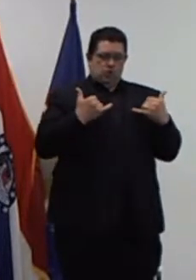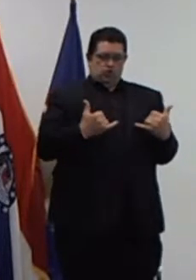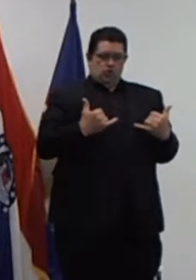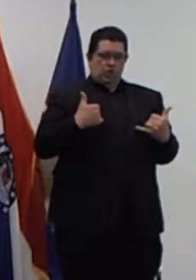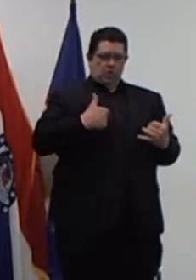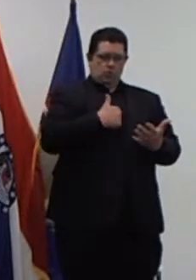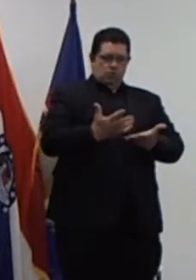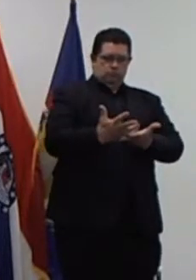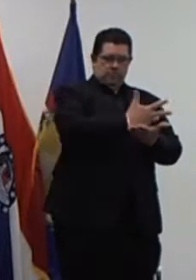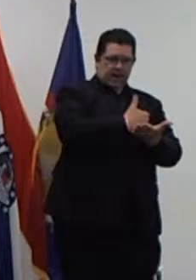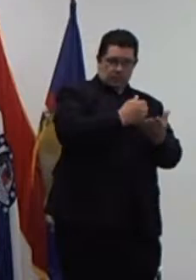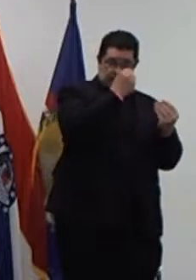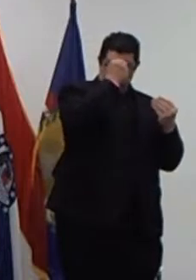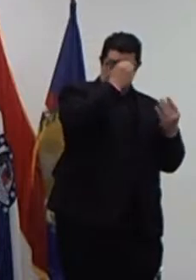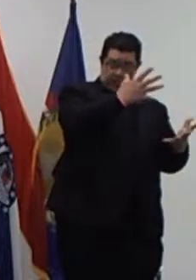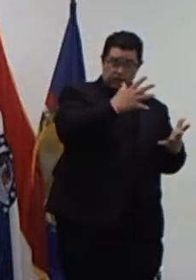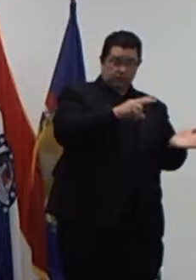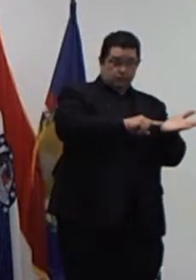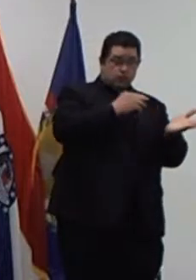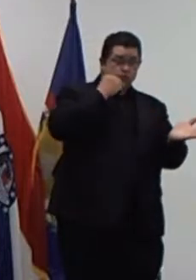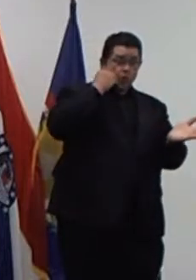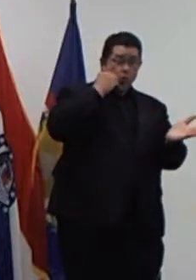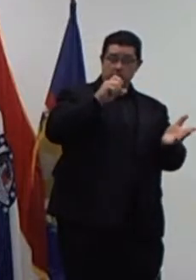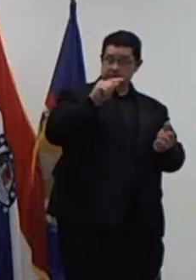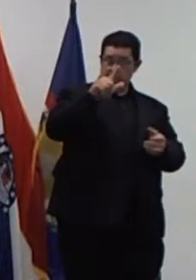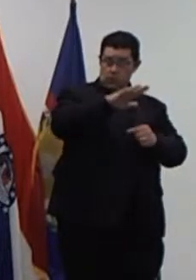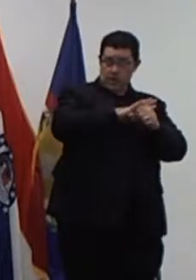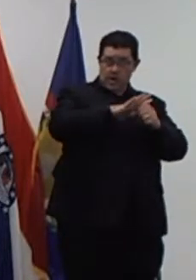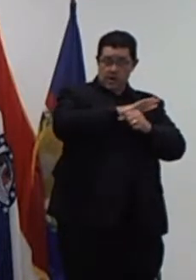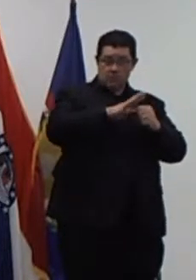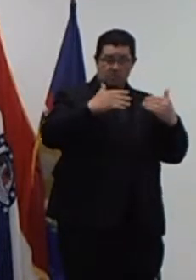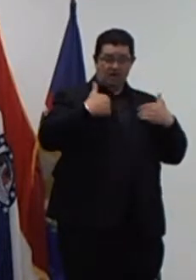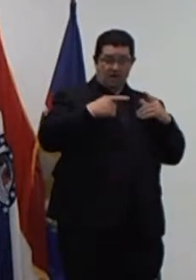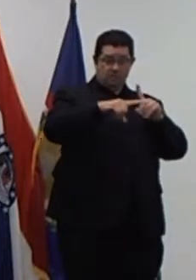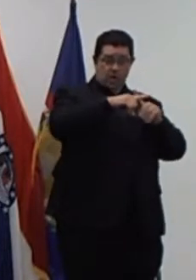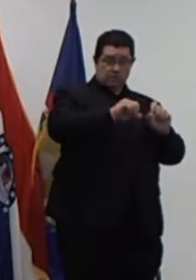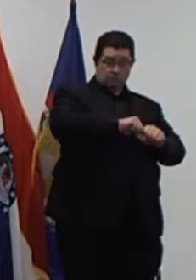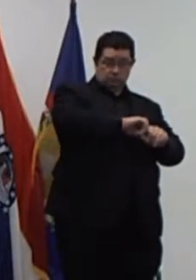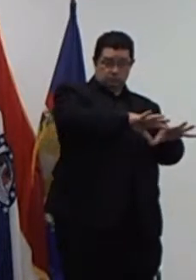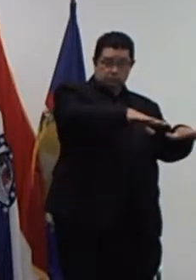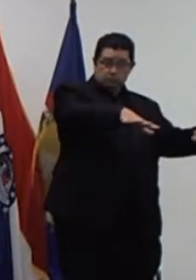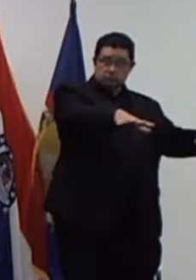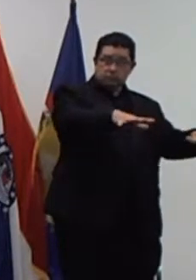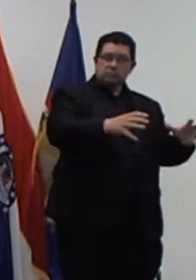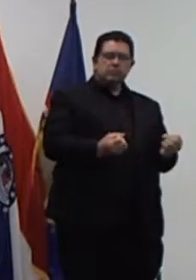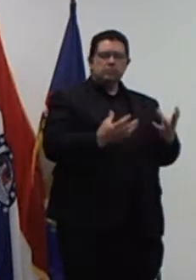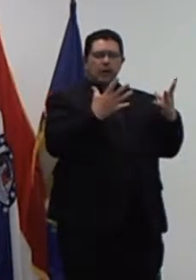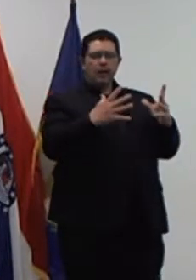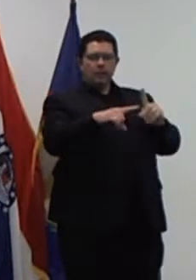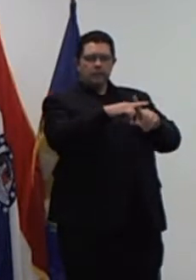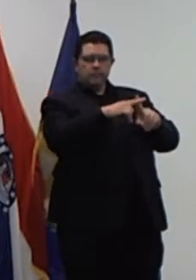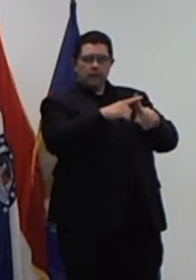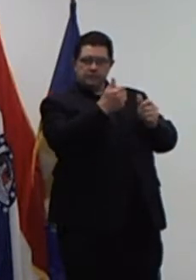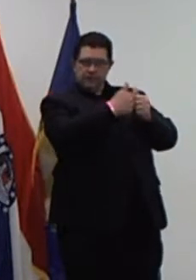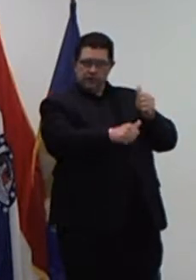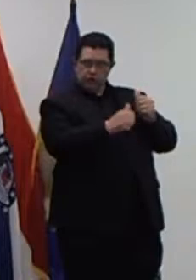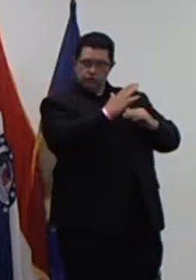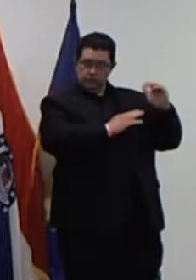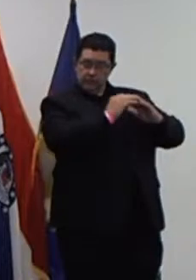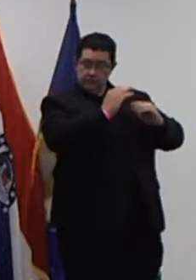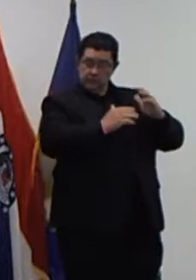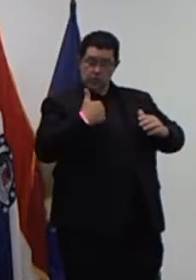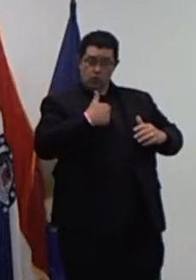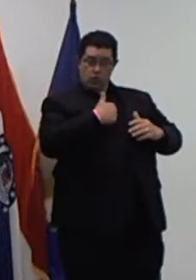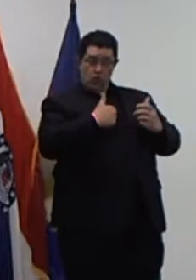of the nursing homes in St. Louis County that have had an outbreak and the number of cases in each facility, and we'll be making that available when